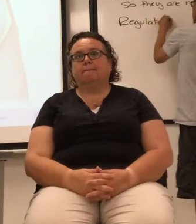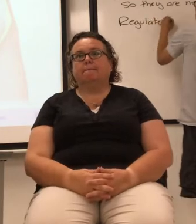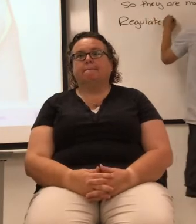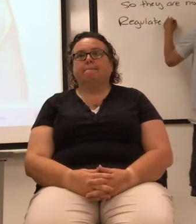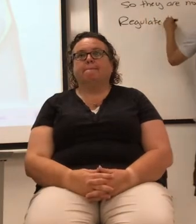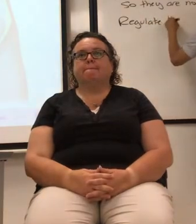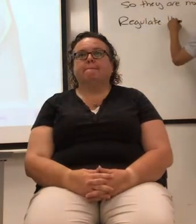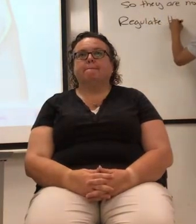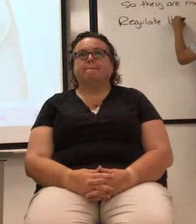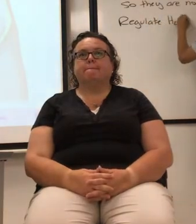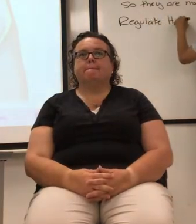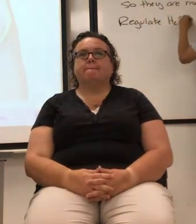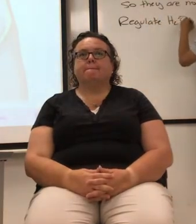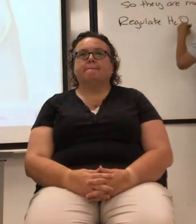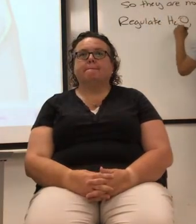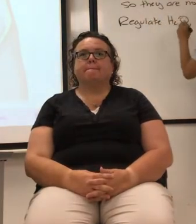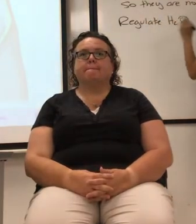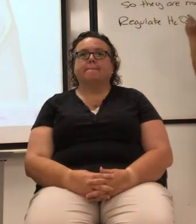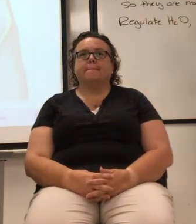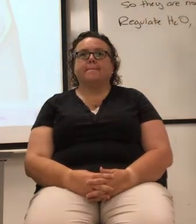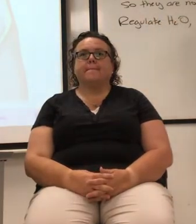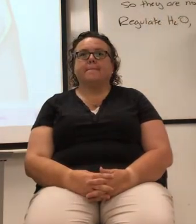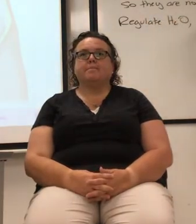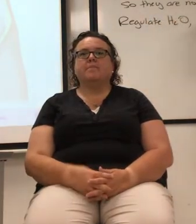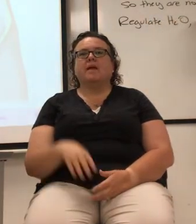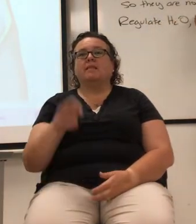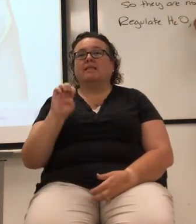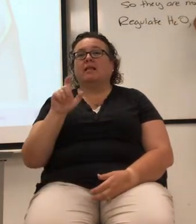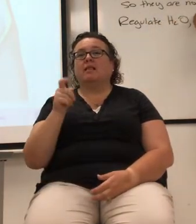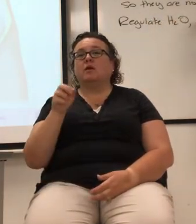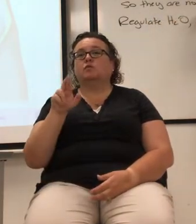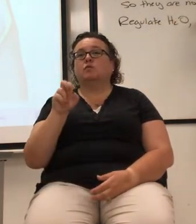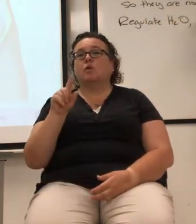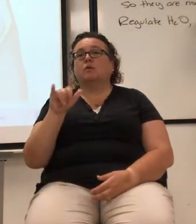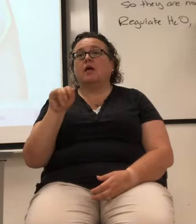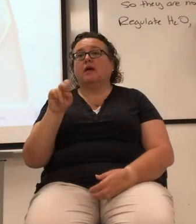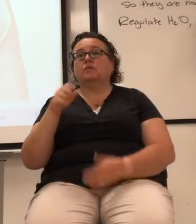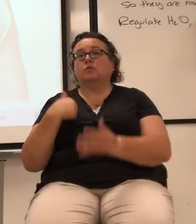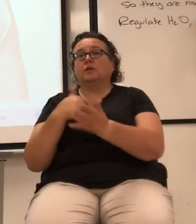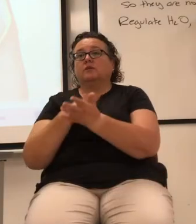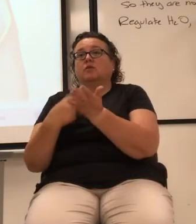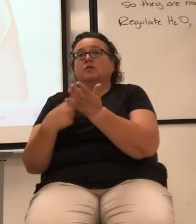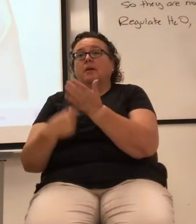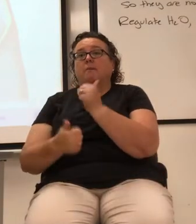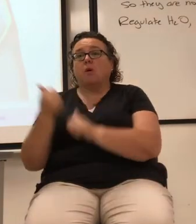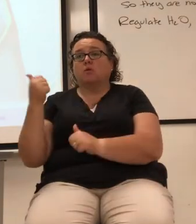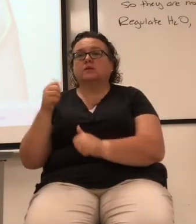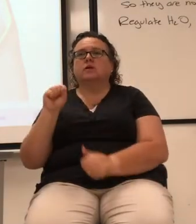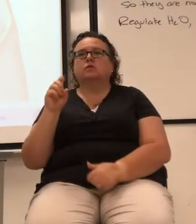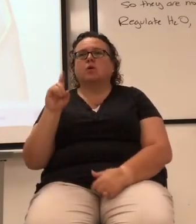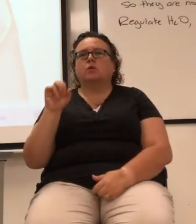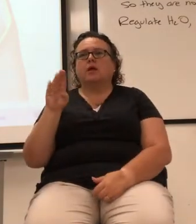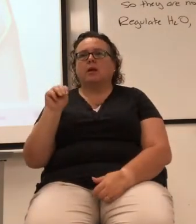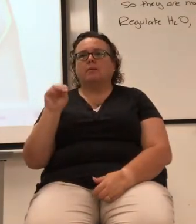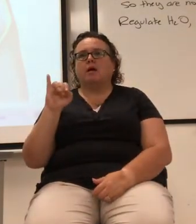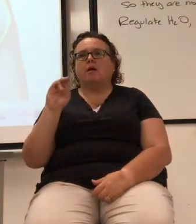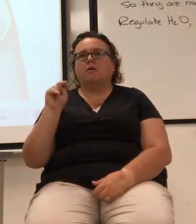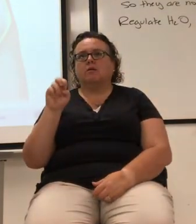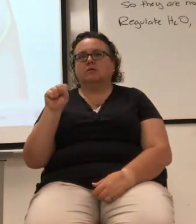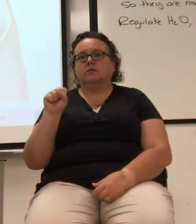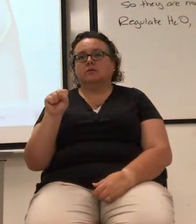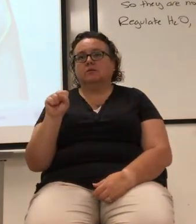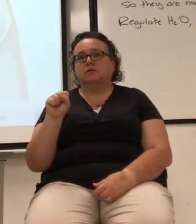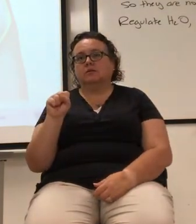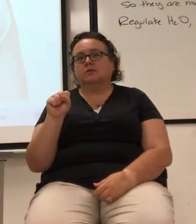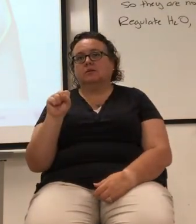Regulate H2O, and the electrolyte we talk about mostly is sodium ions. Okay,